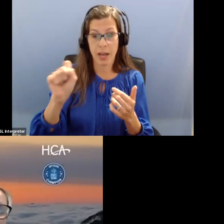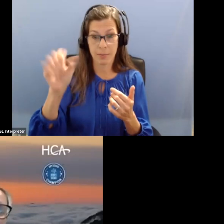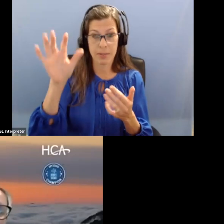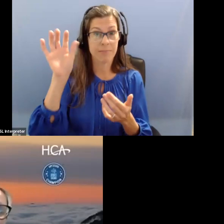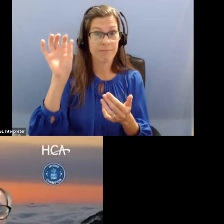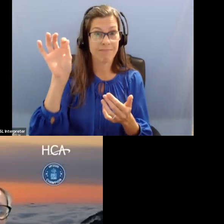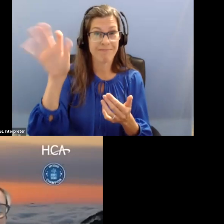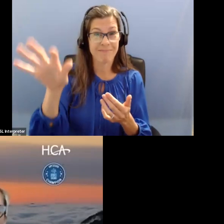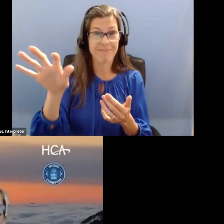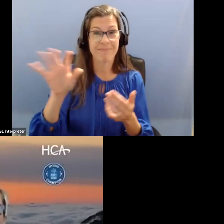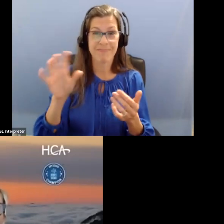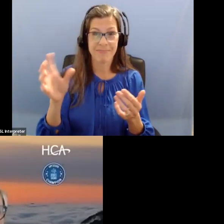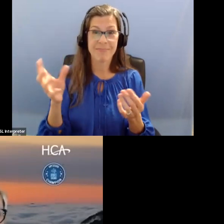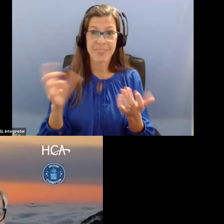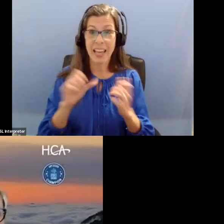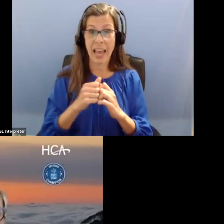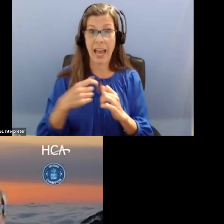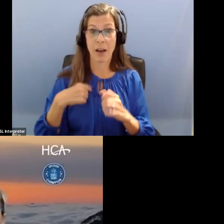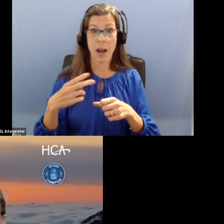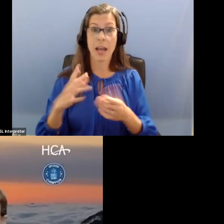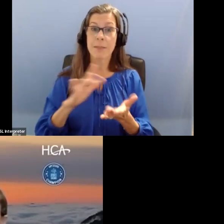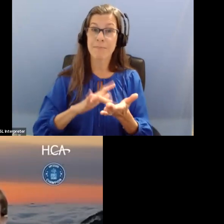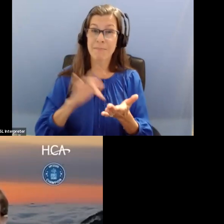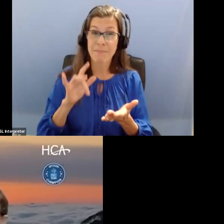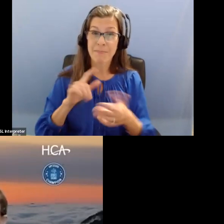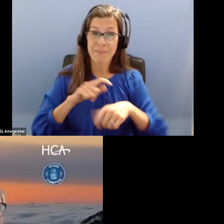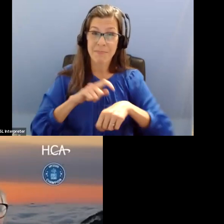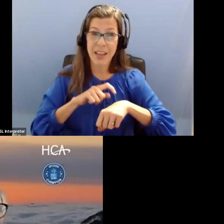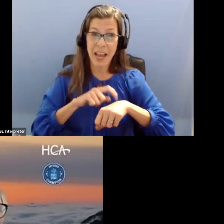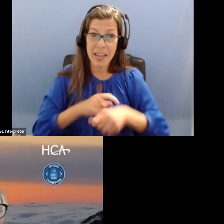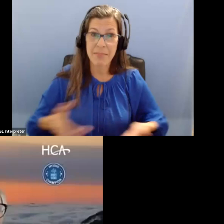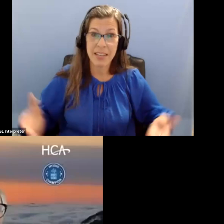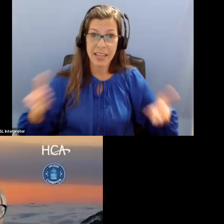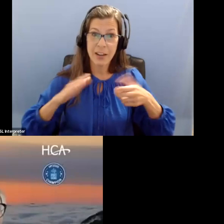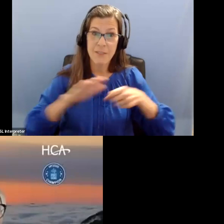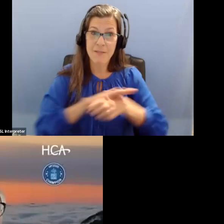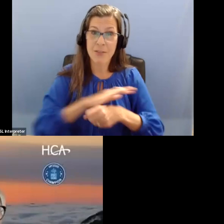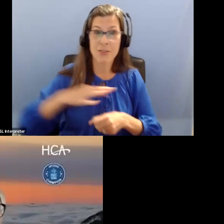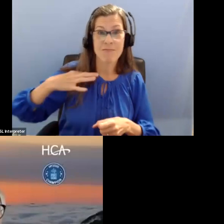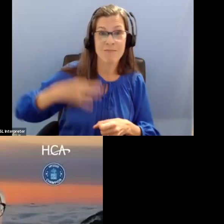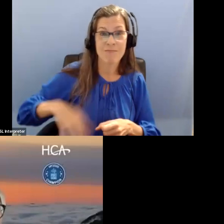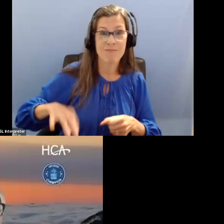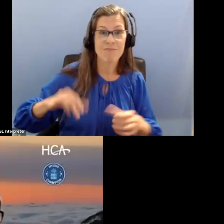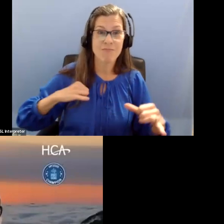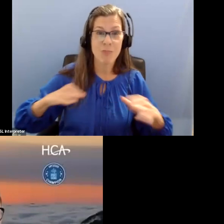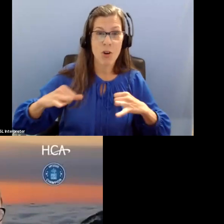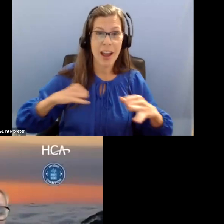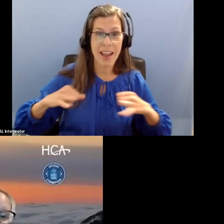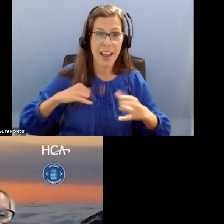everybody's ear on how I'm kind of using time that I get to my full advantage to brag about some of the things that are going